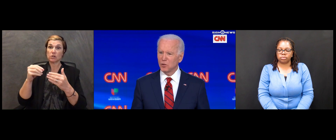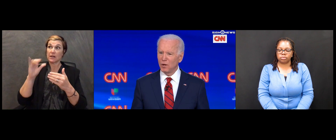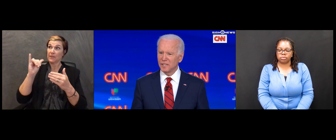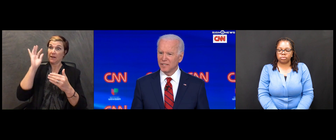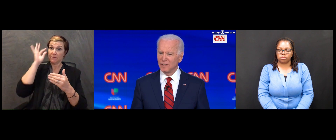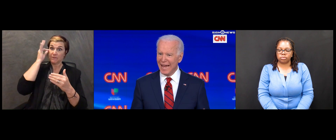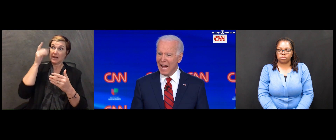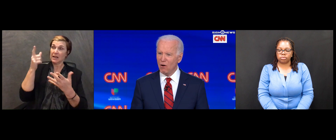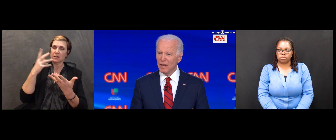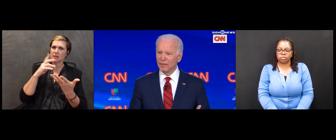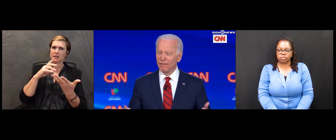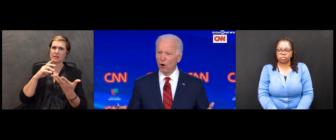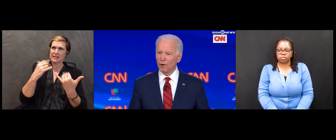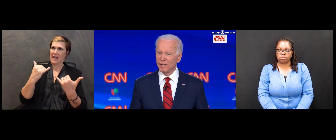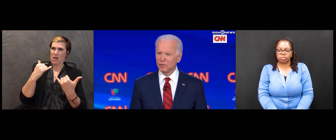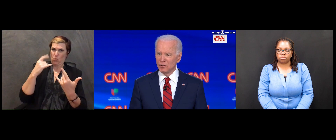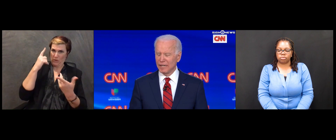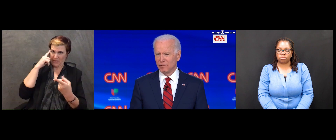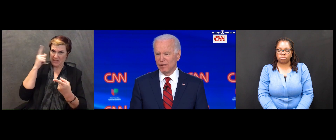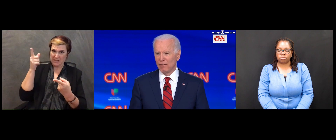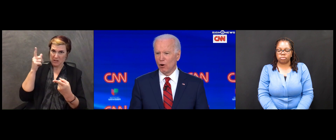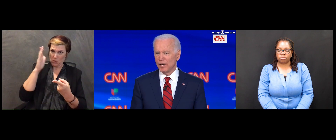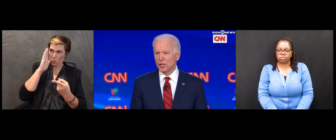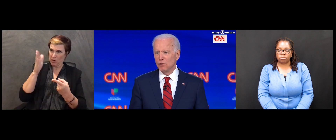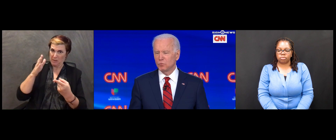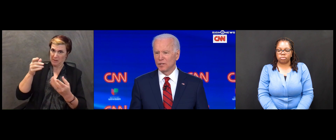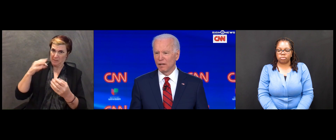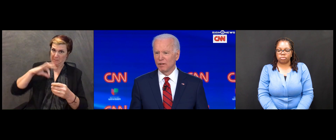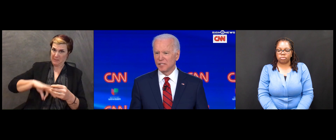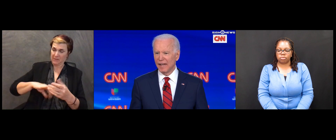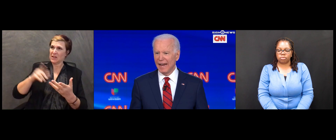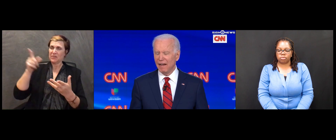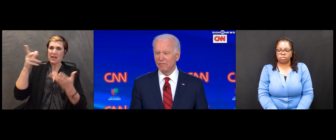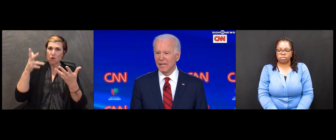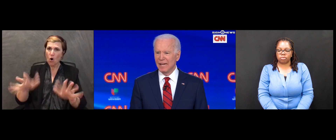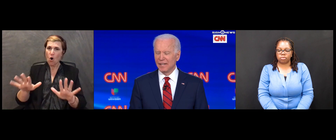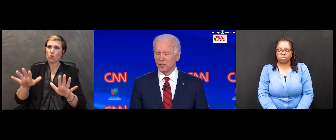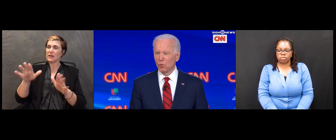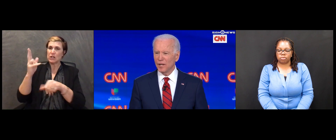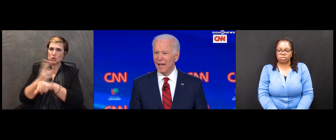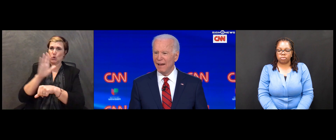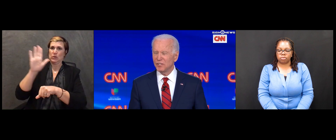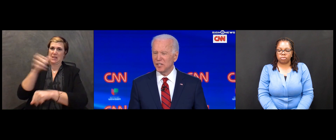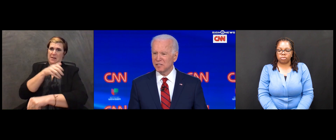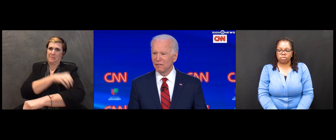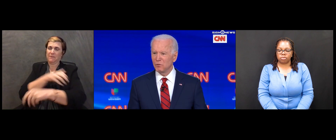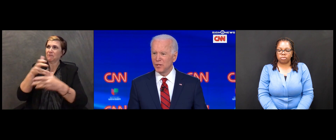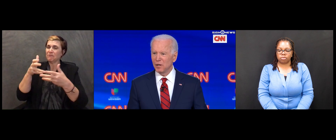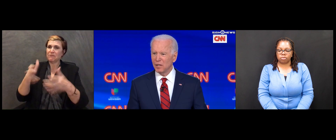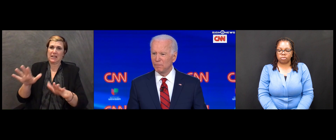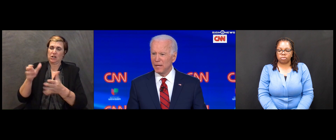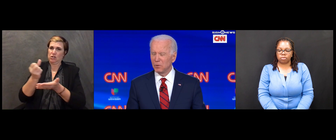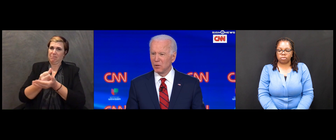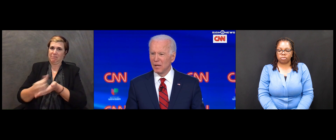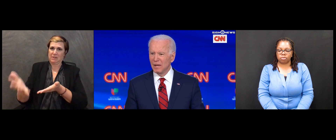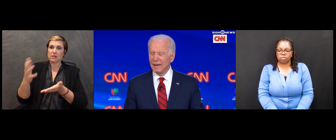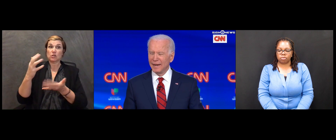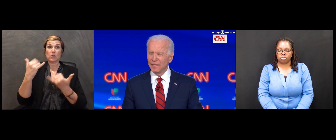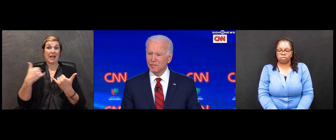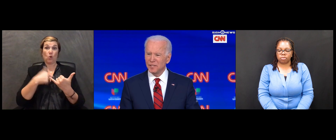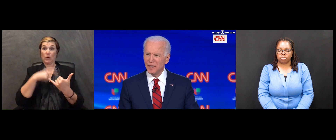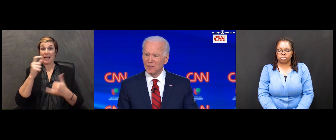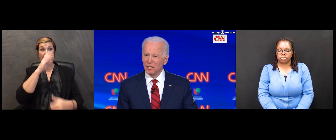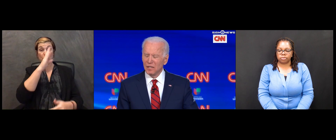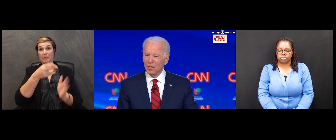little consequence now. They've already used what leverage they have. And so we're going to have to just level with the American people.